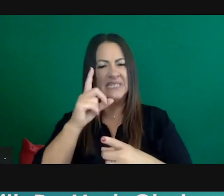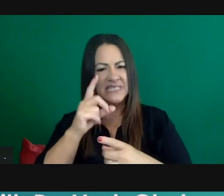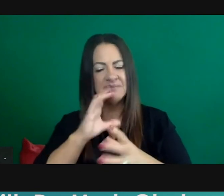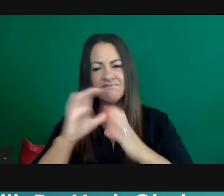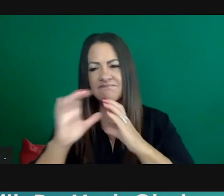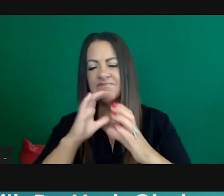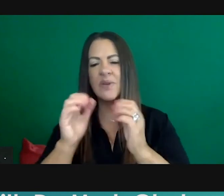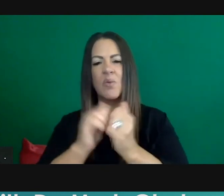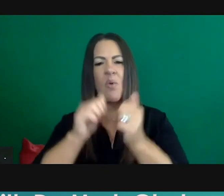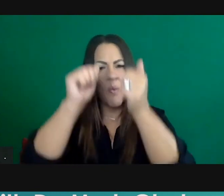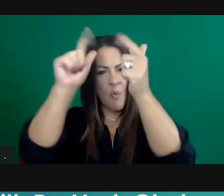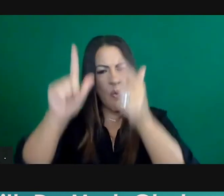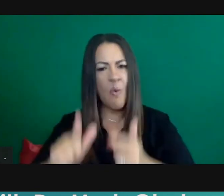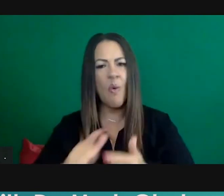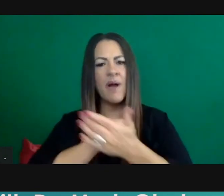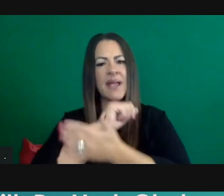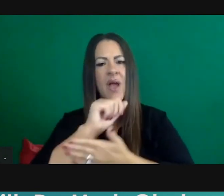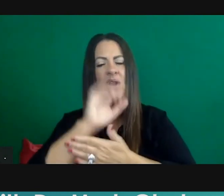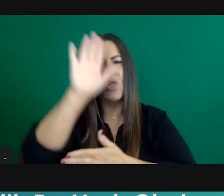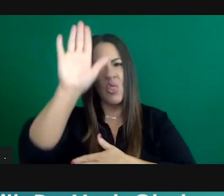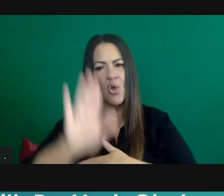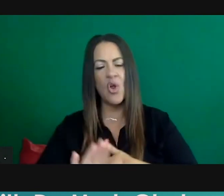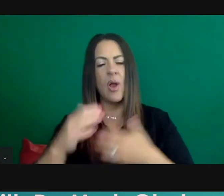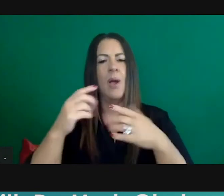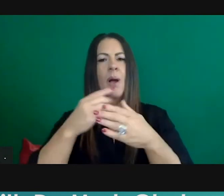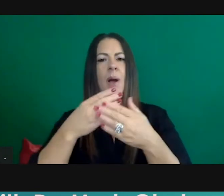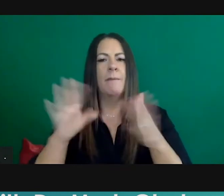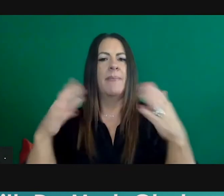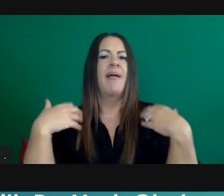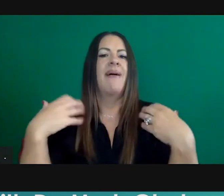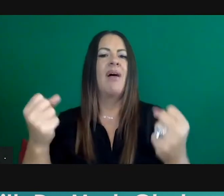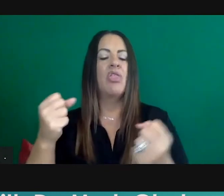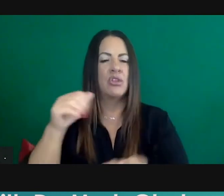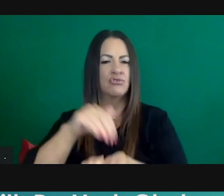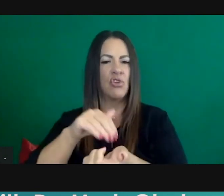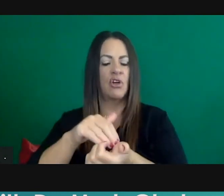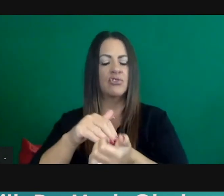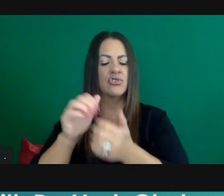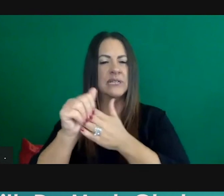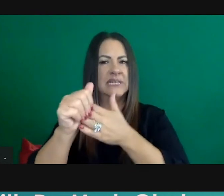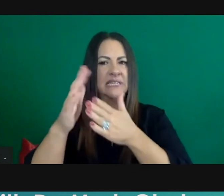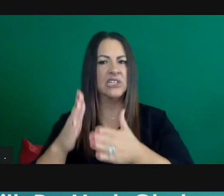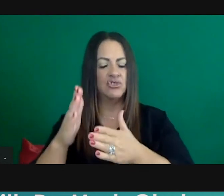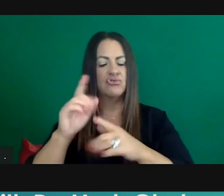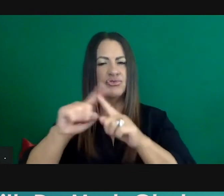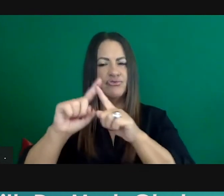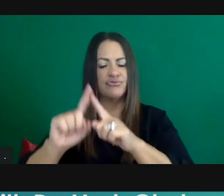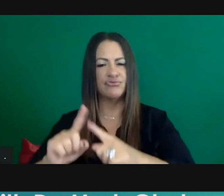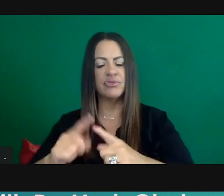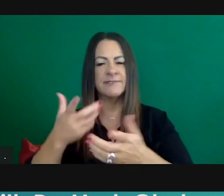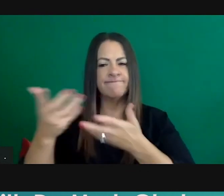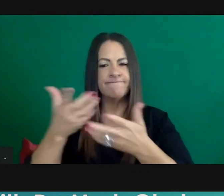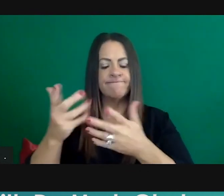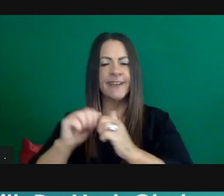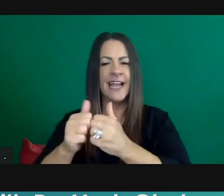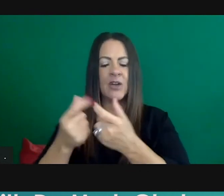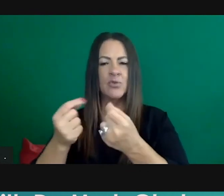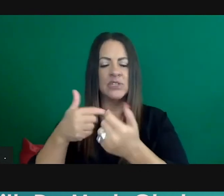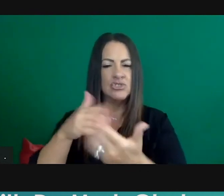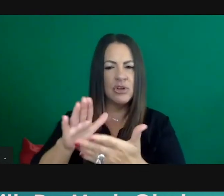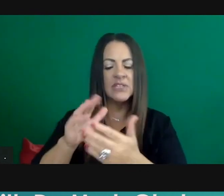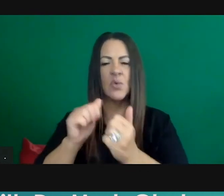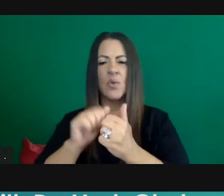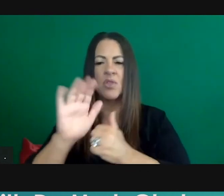are in areas where the impact of the fires has compounded things in a significant way, really looking at